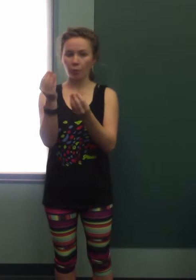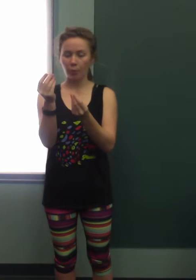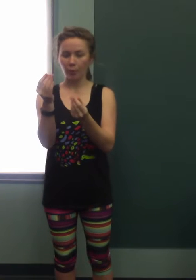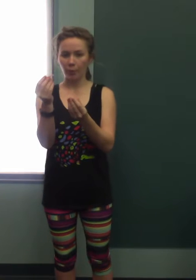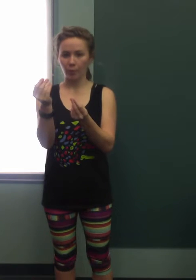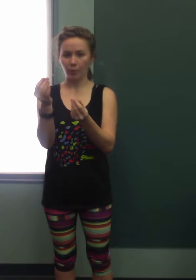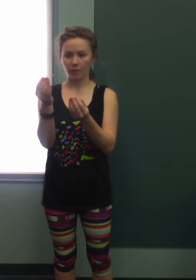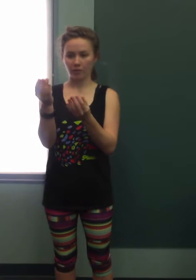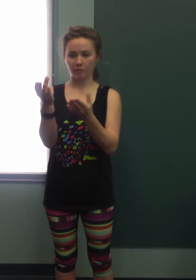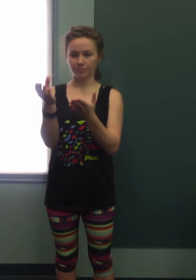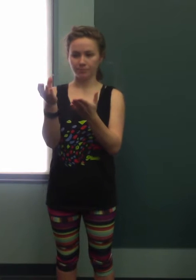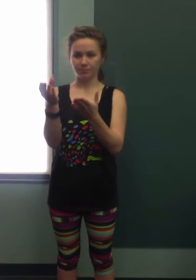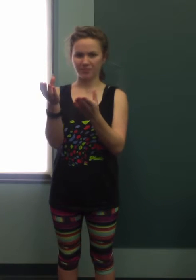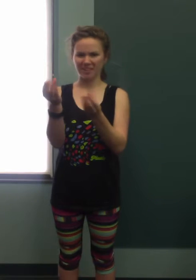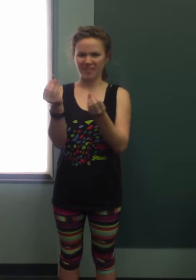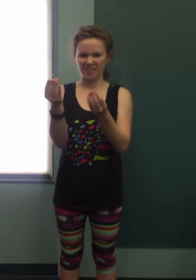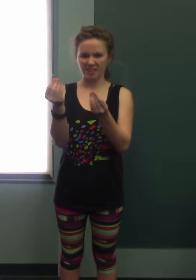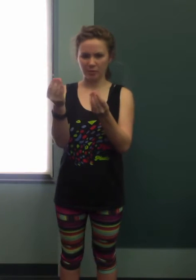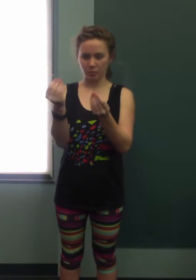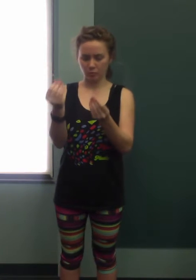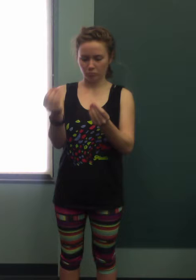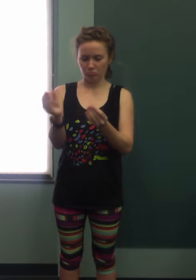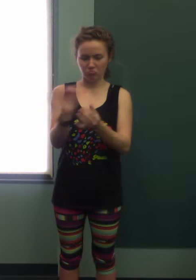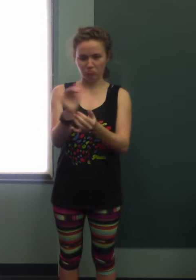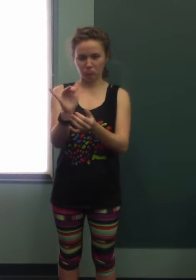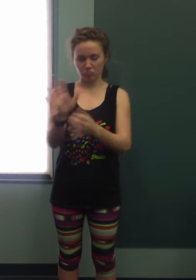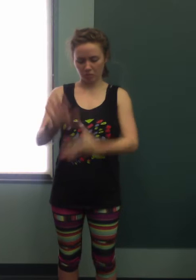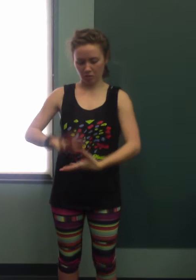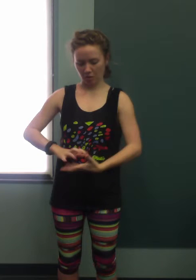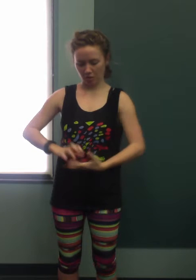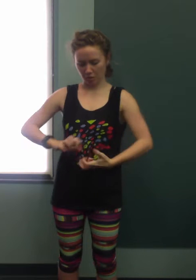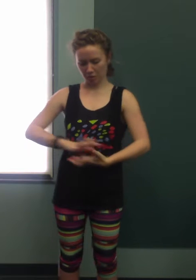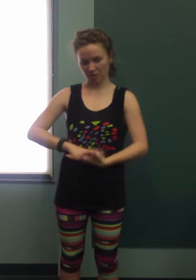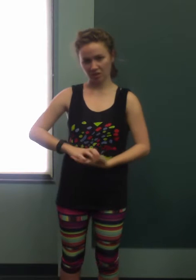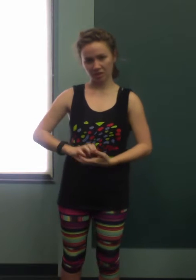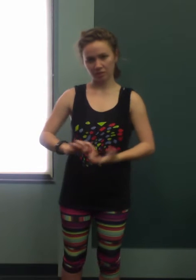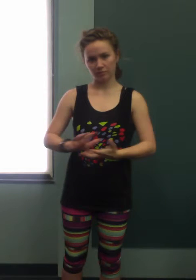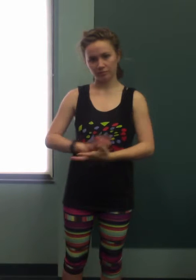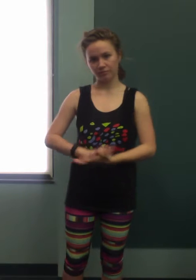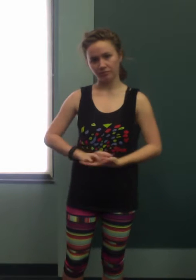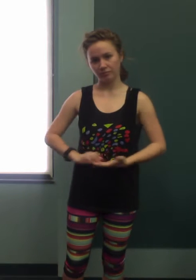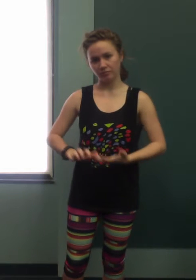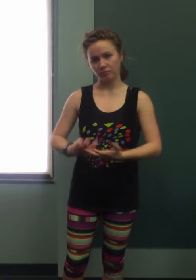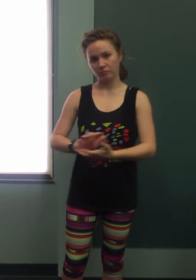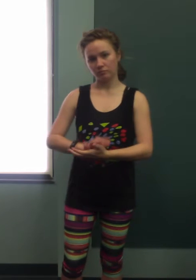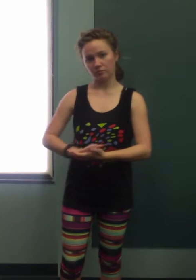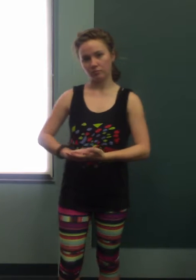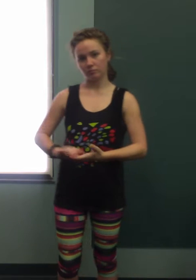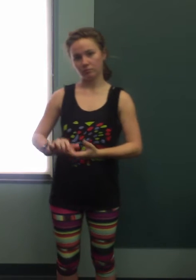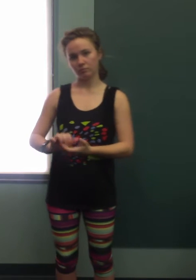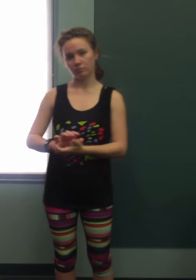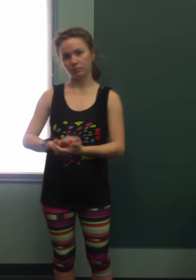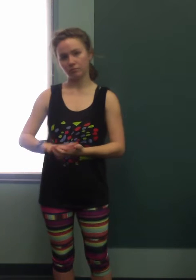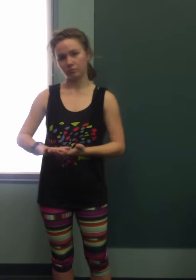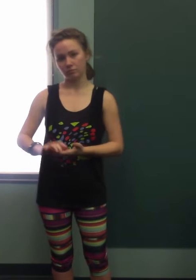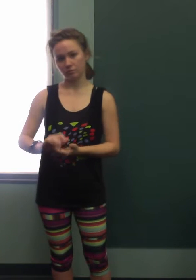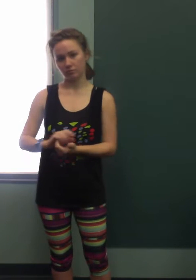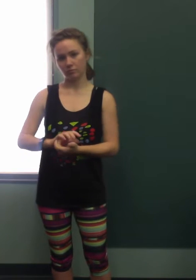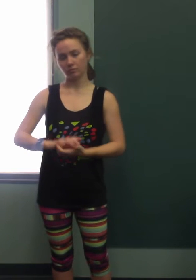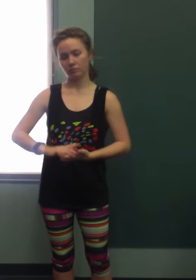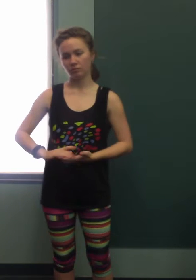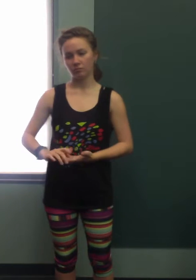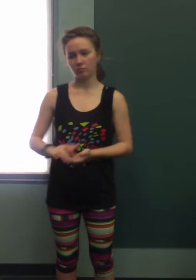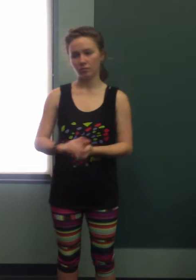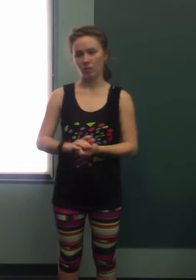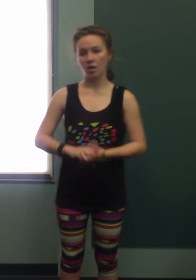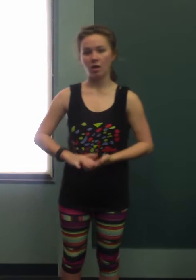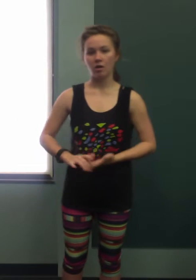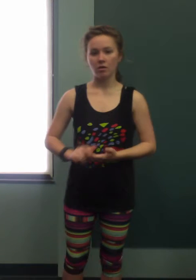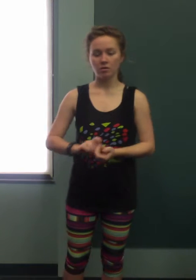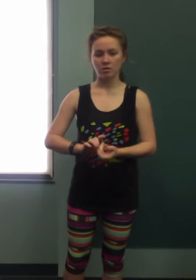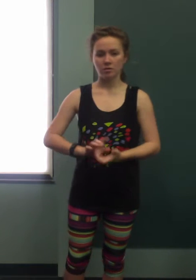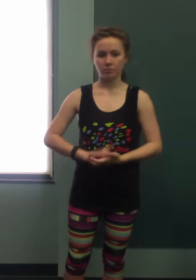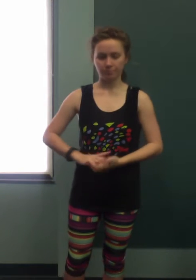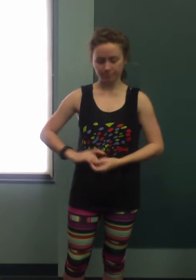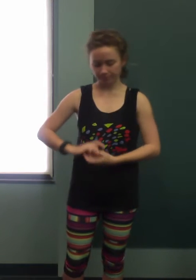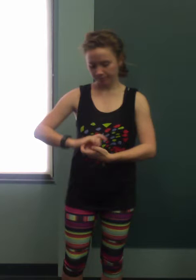And if there's nothing inside there, you can hear that, your stomach growling as it tries to grind up nothing. So basically